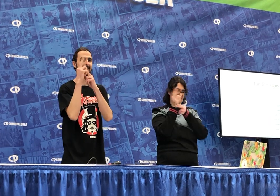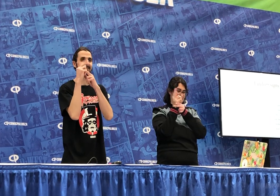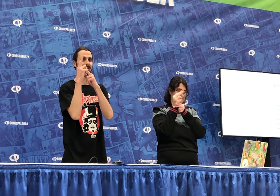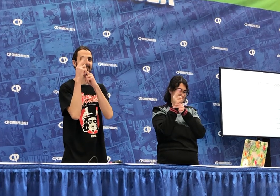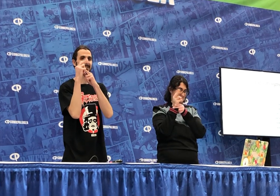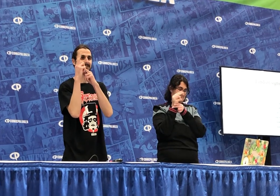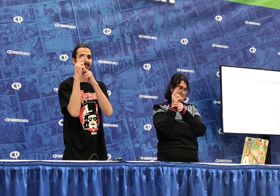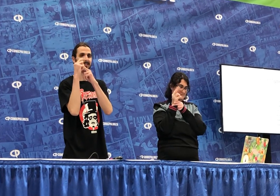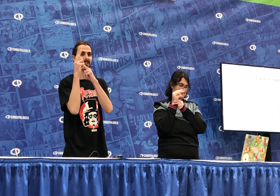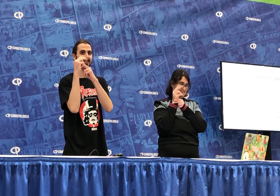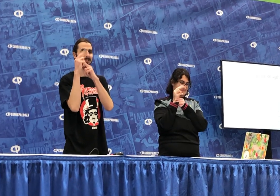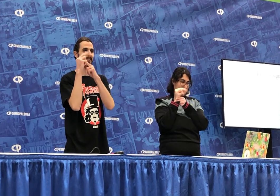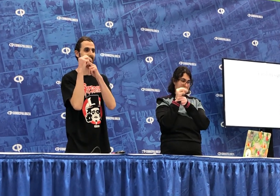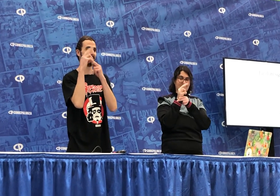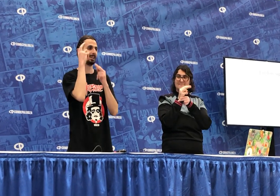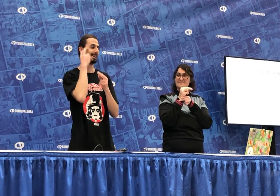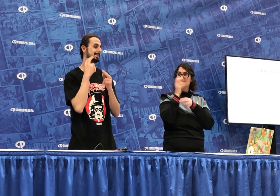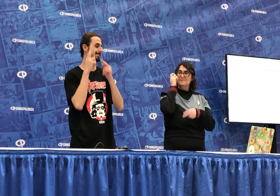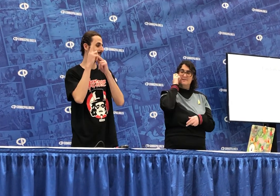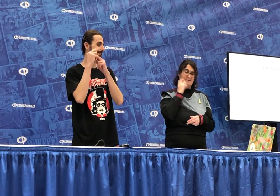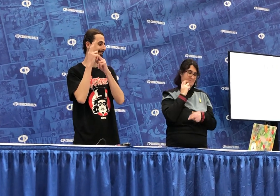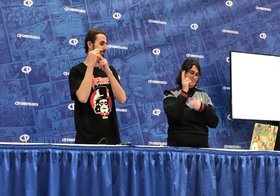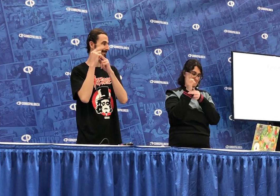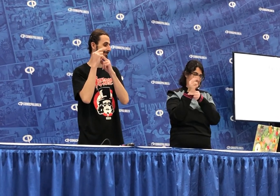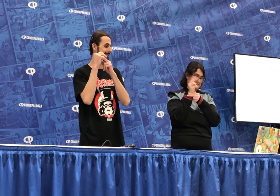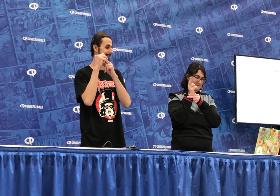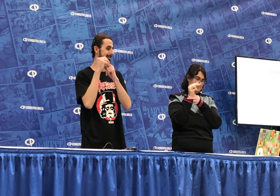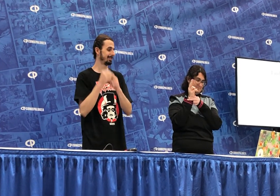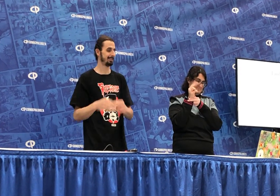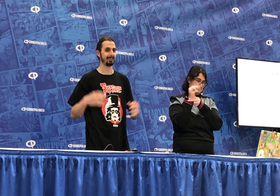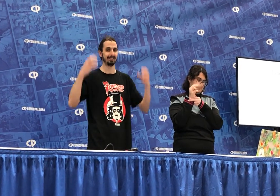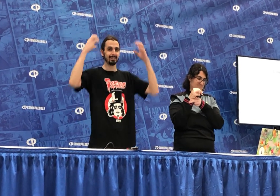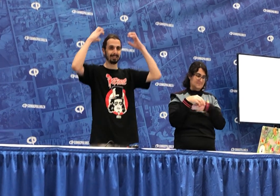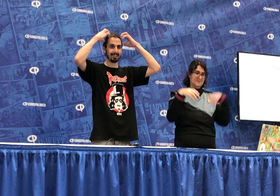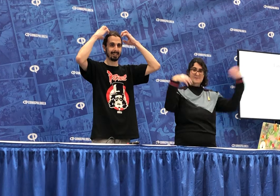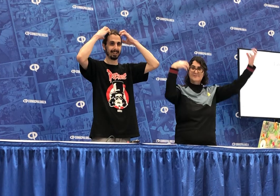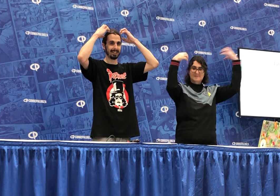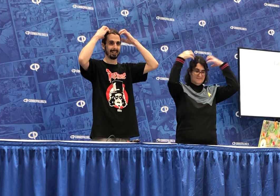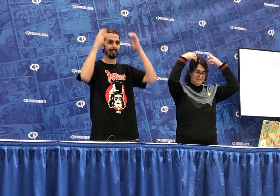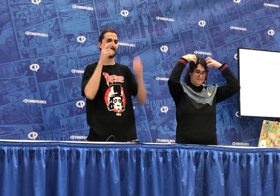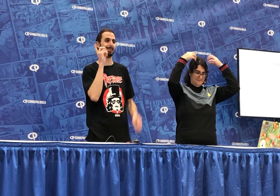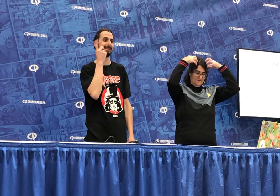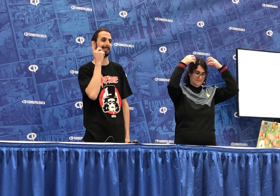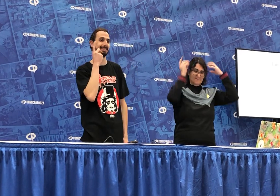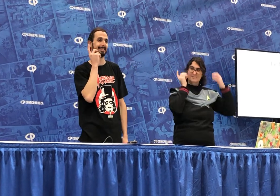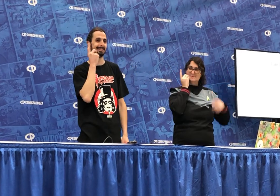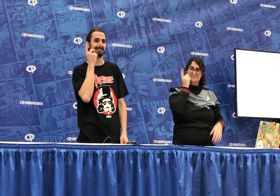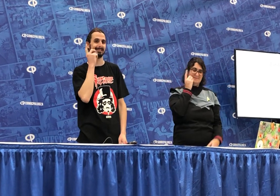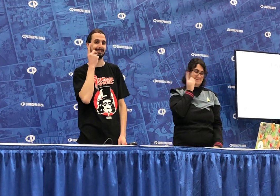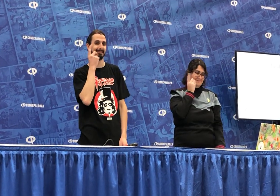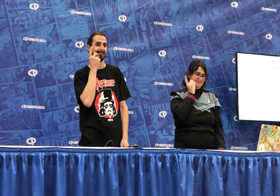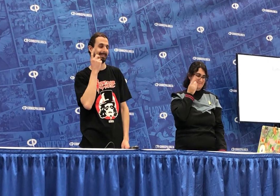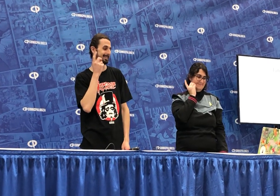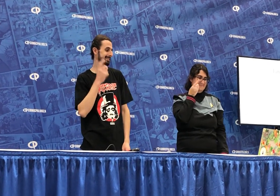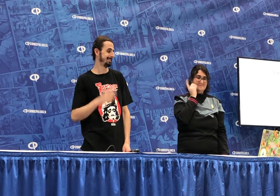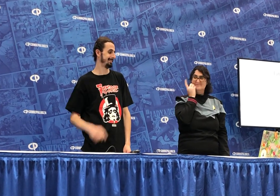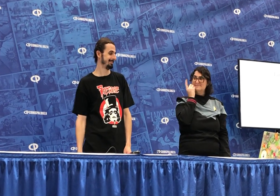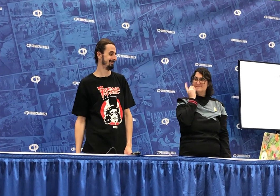Has Been Hotel, so Tough Time Hotel. Disney, again, signed these 2 different ways.